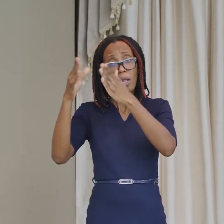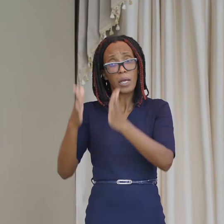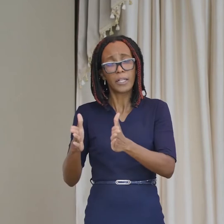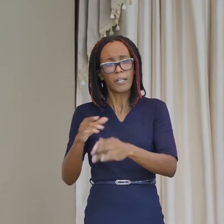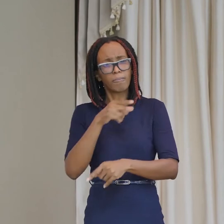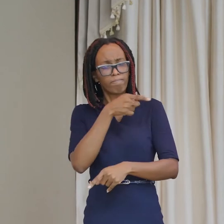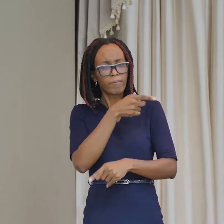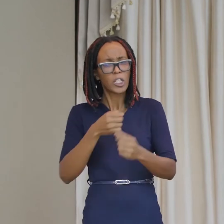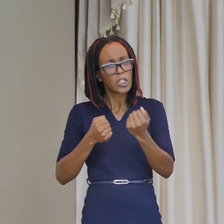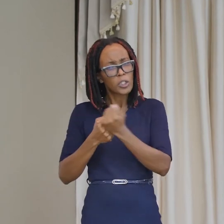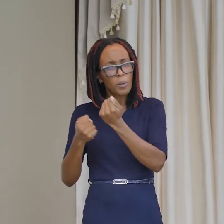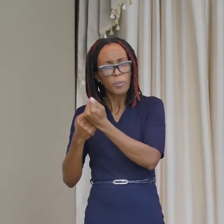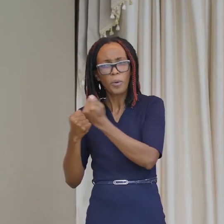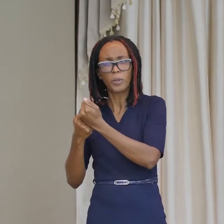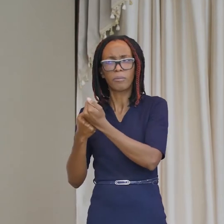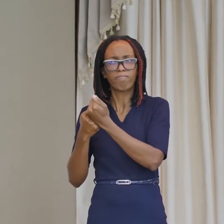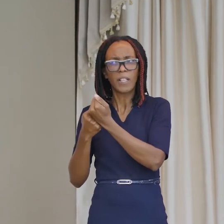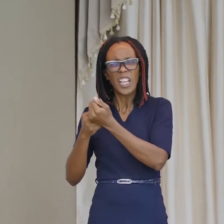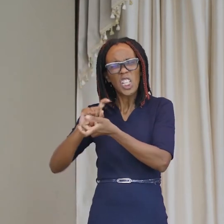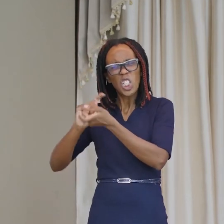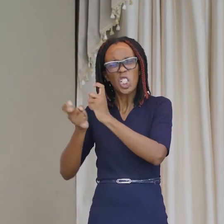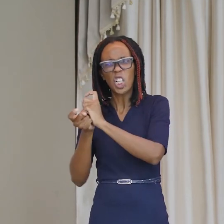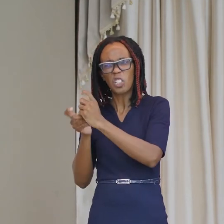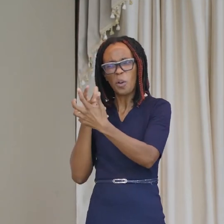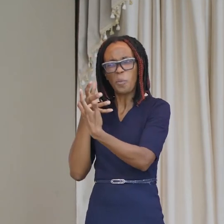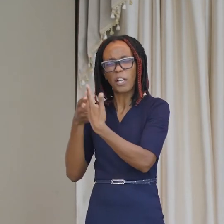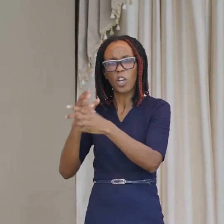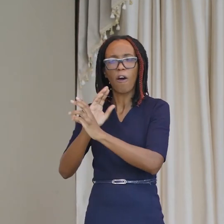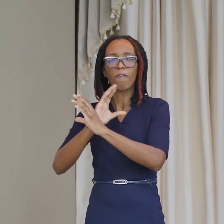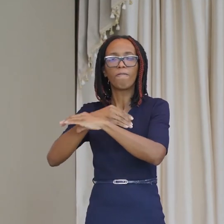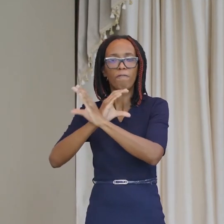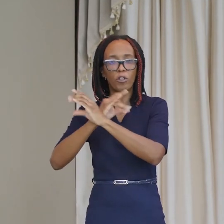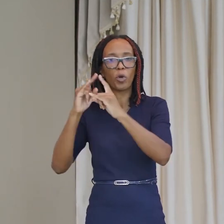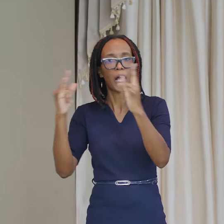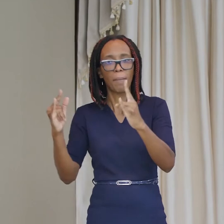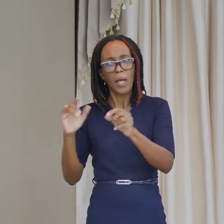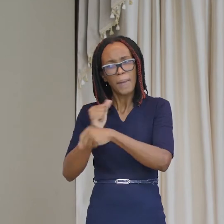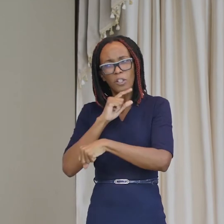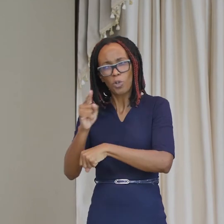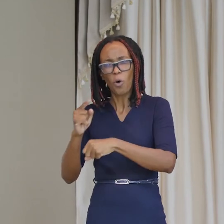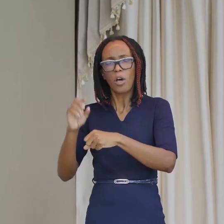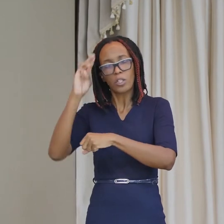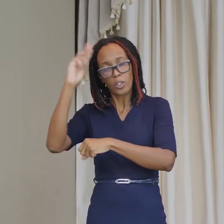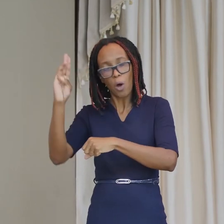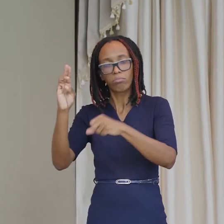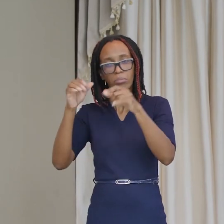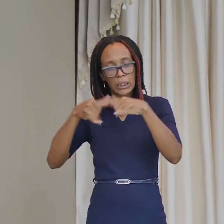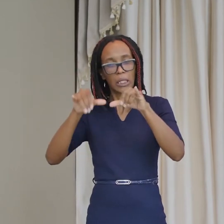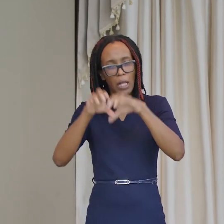have aided us in this adaptation, which allows us to work towards keeping the scout movement